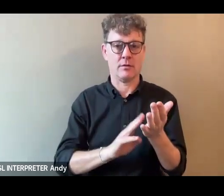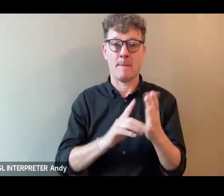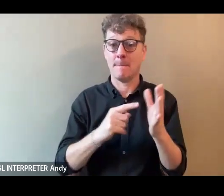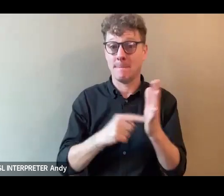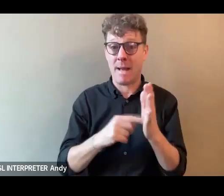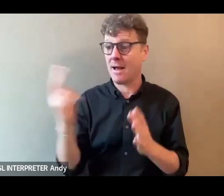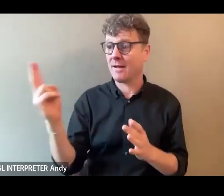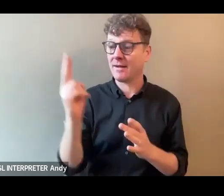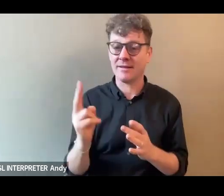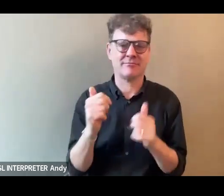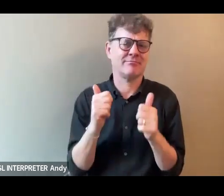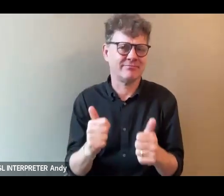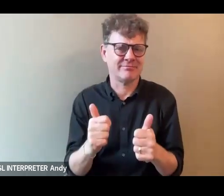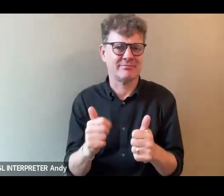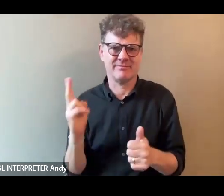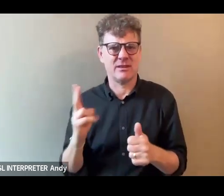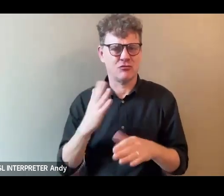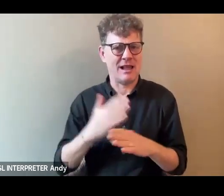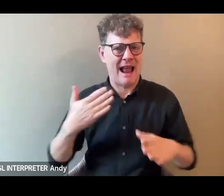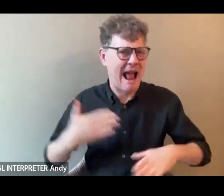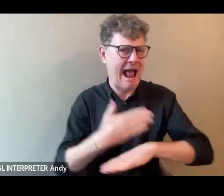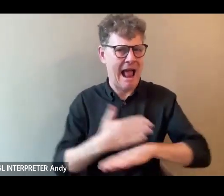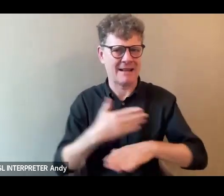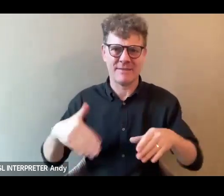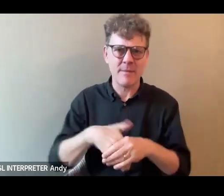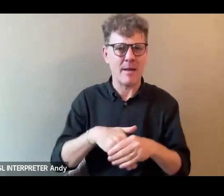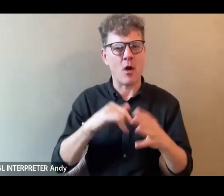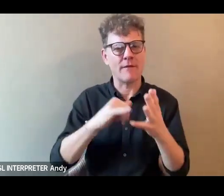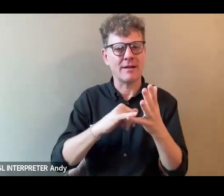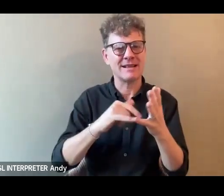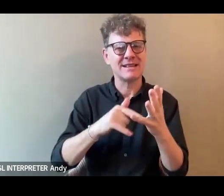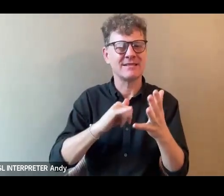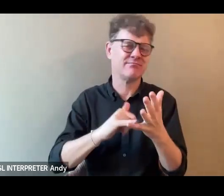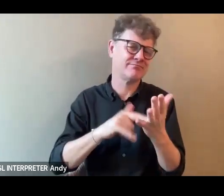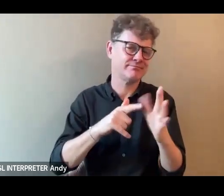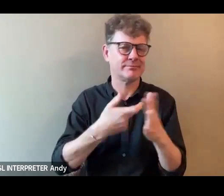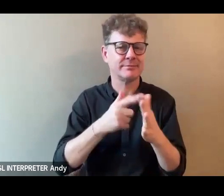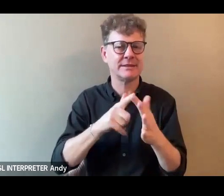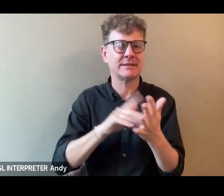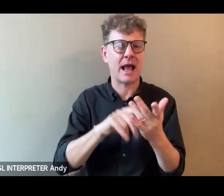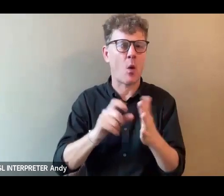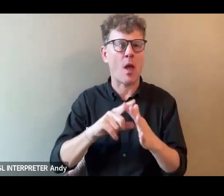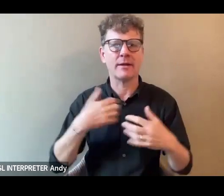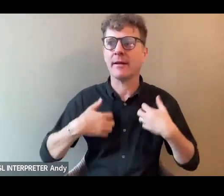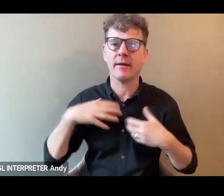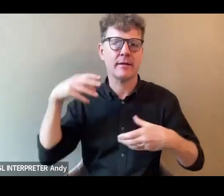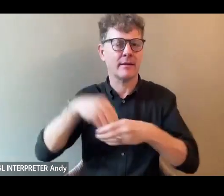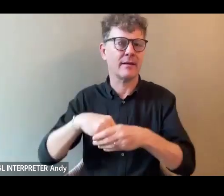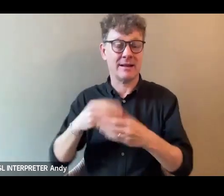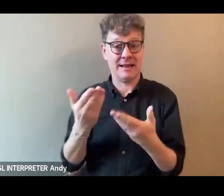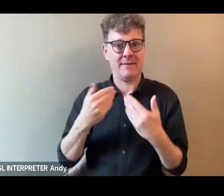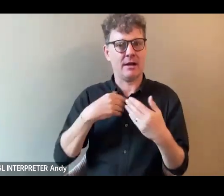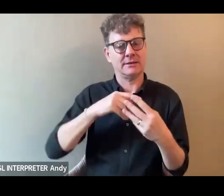Joe Parslow, who've been three of the most active members of our stakeholder panel. And it's been really brilliant to hear that input and third-party